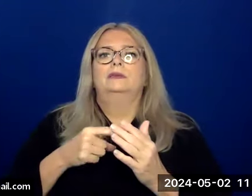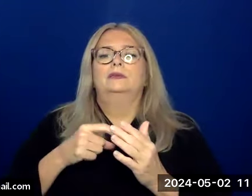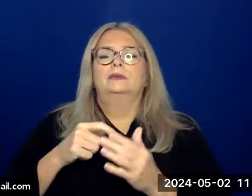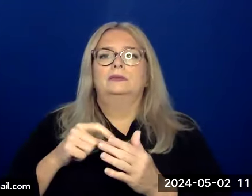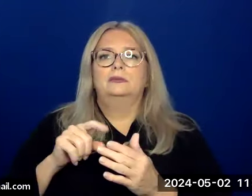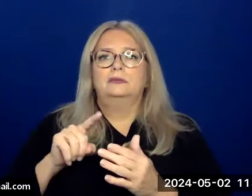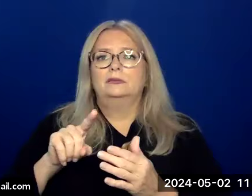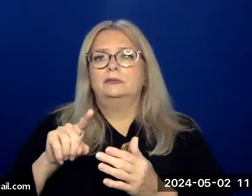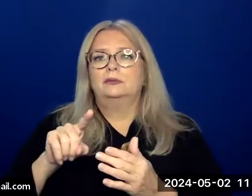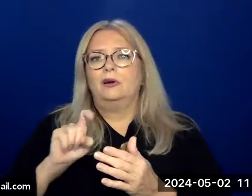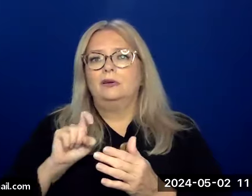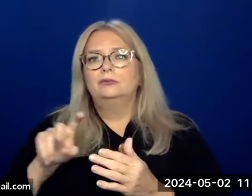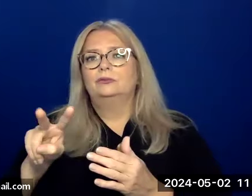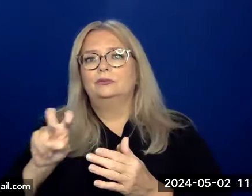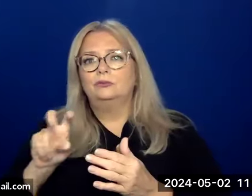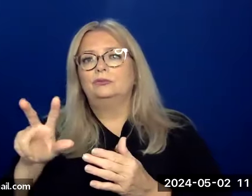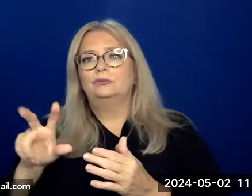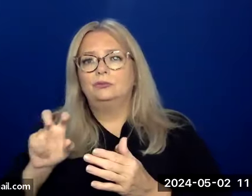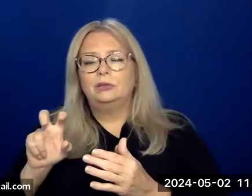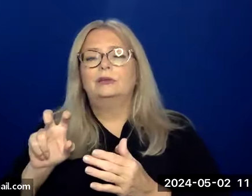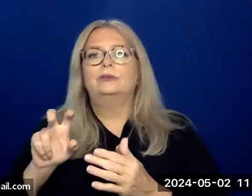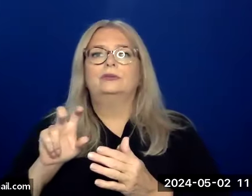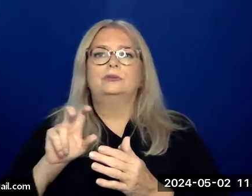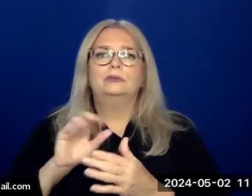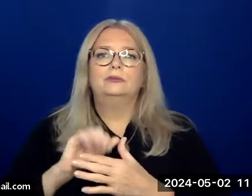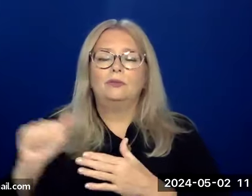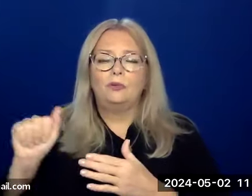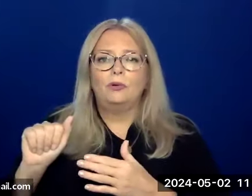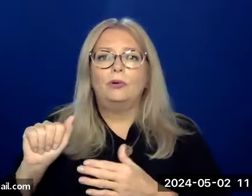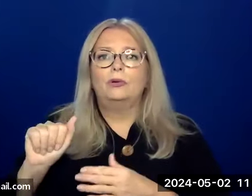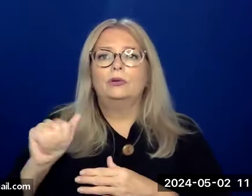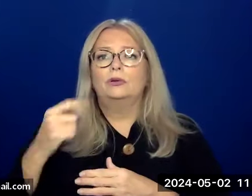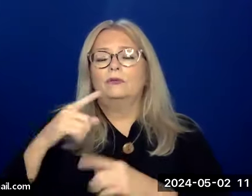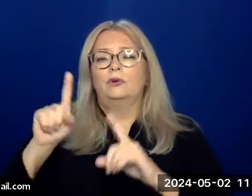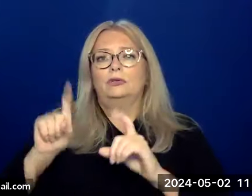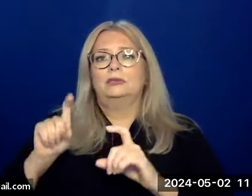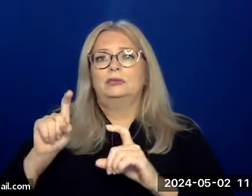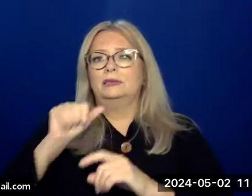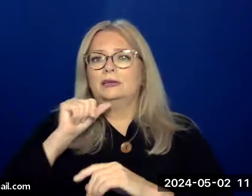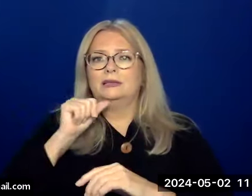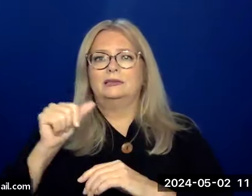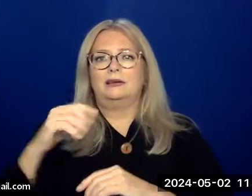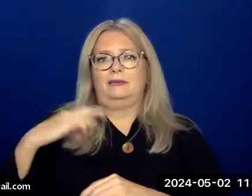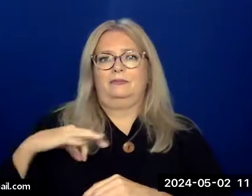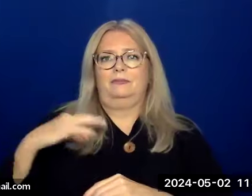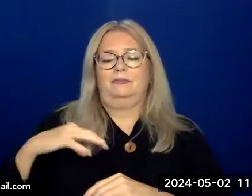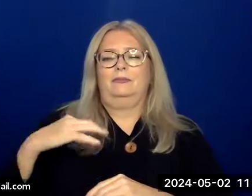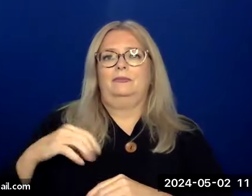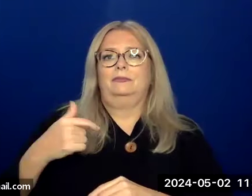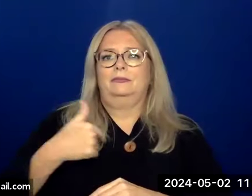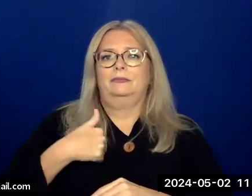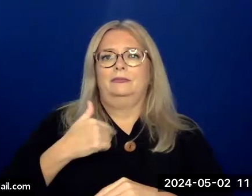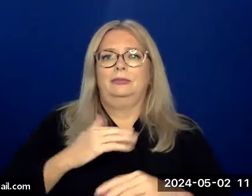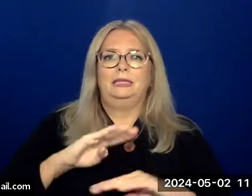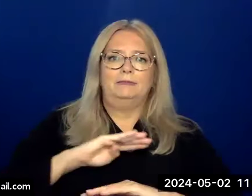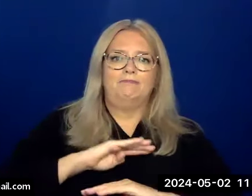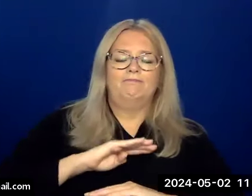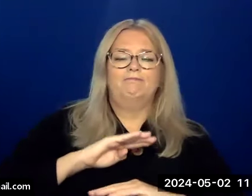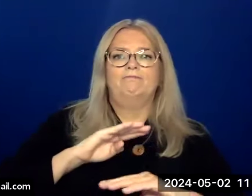test that I don't see as beneficial to my client outcomes or me meeting ethical boundaries